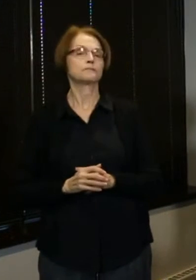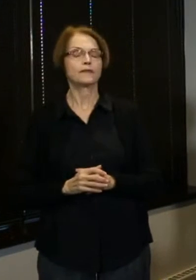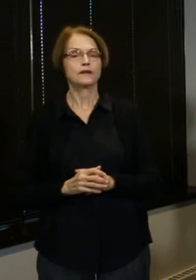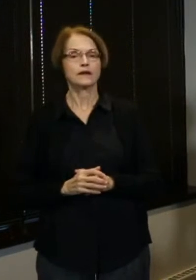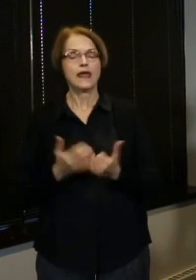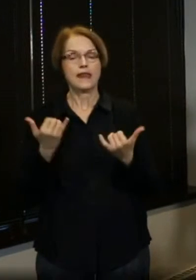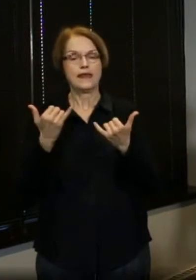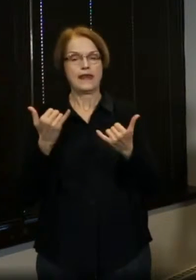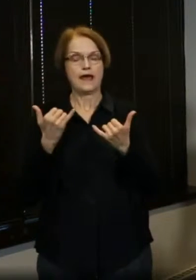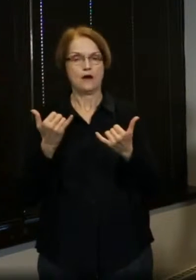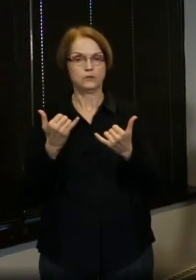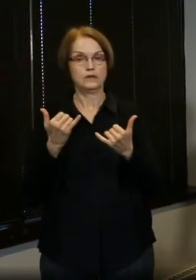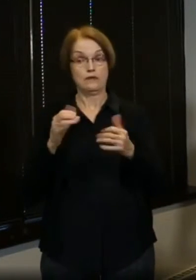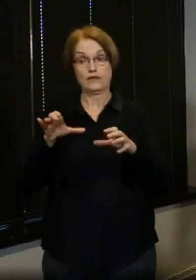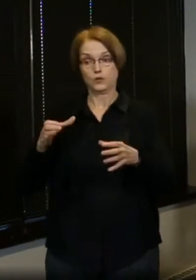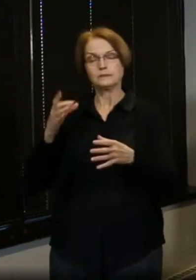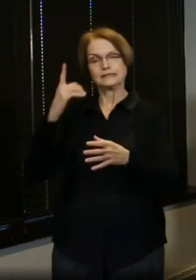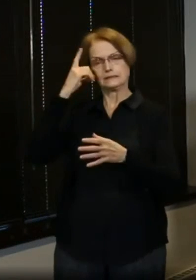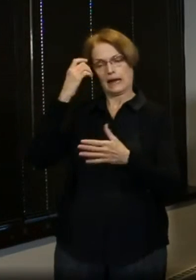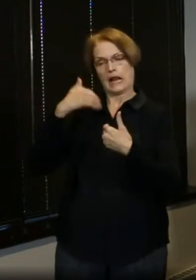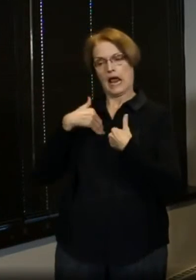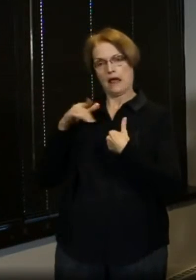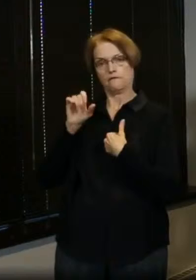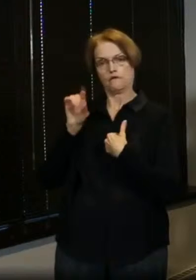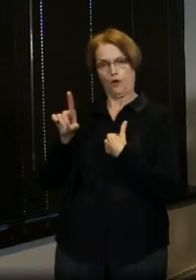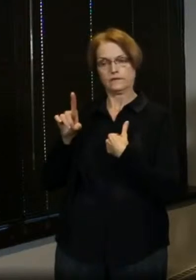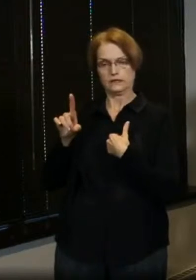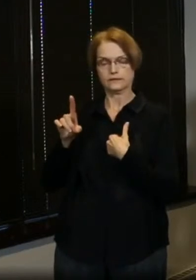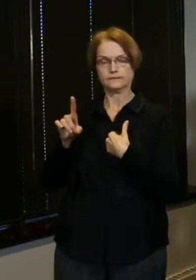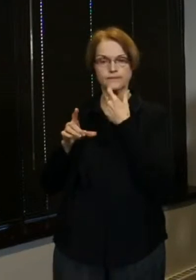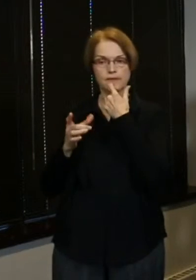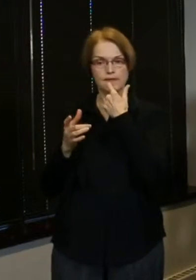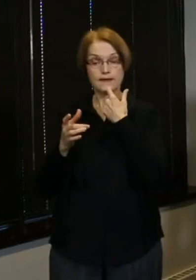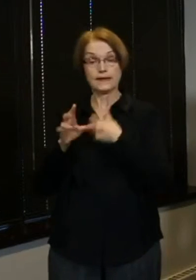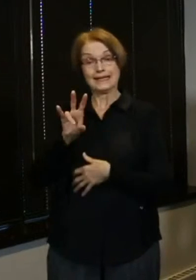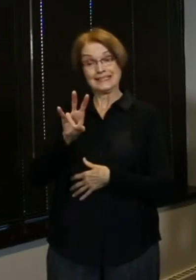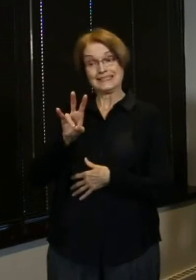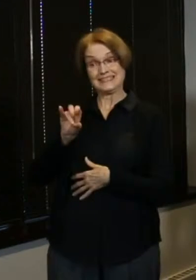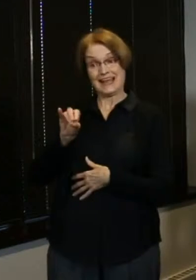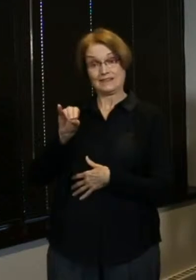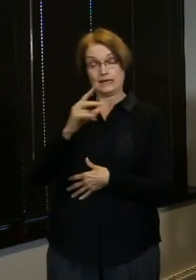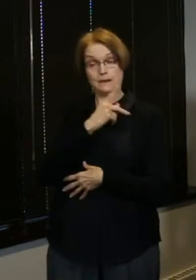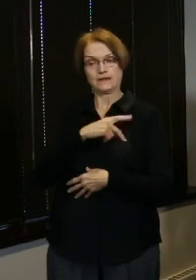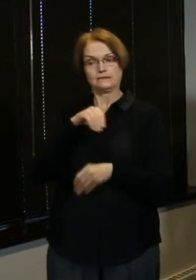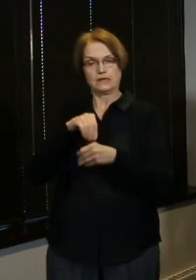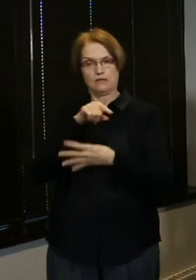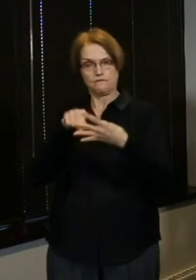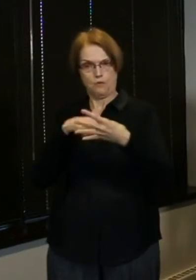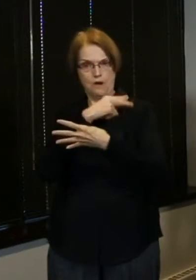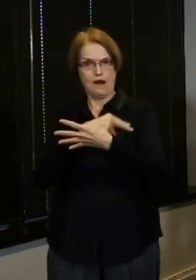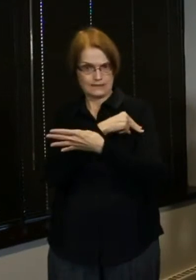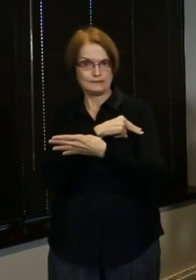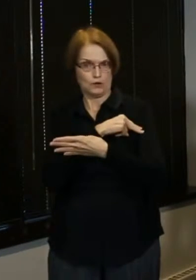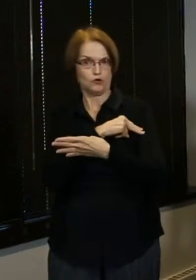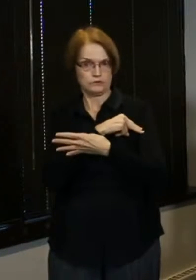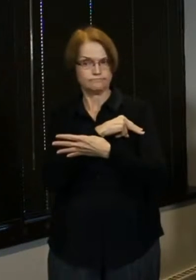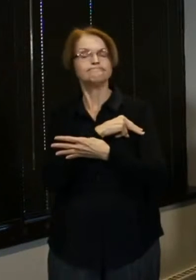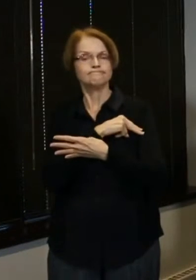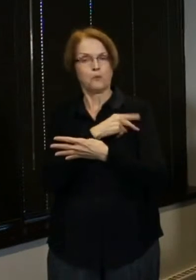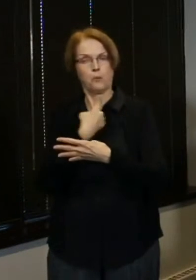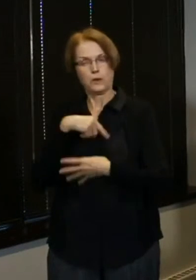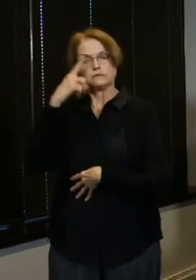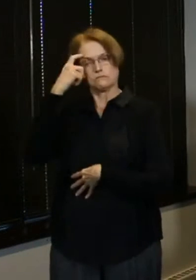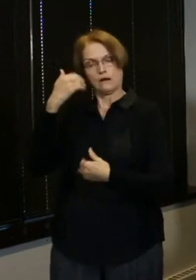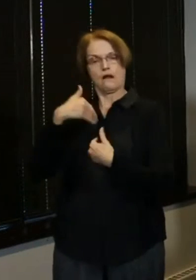Looking at our suspected COVID patients now, we have 70 patients hospitalized today with